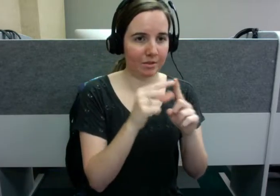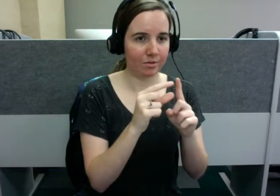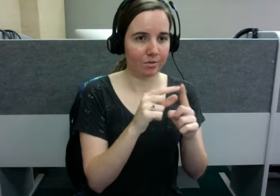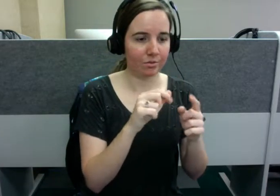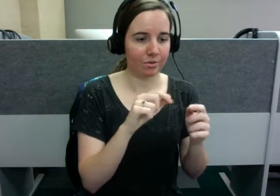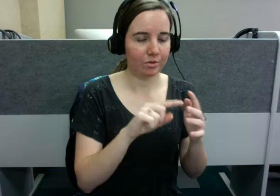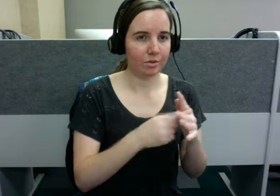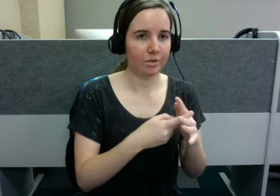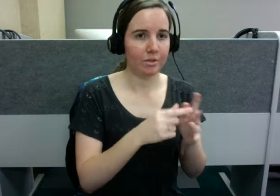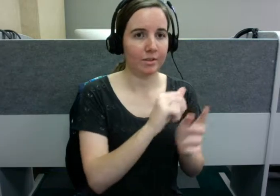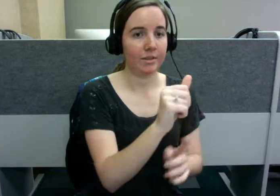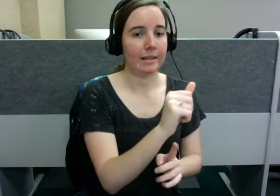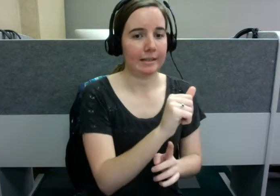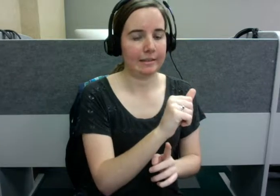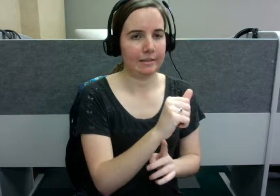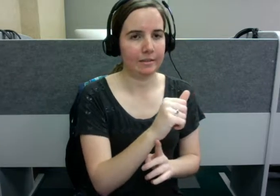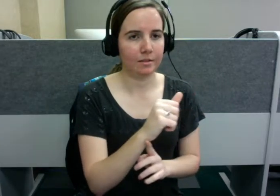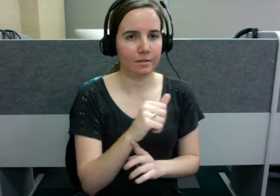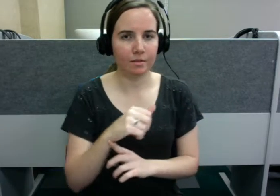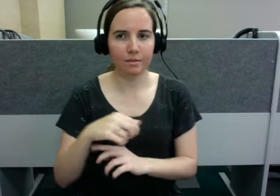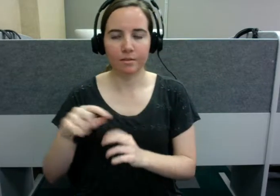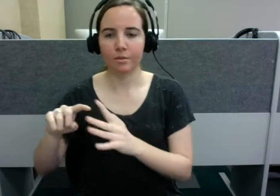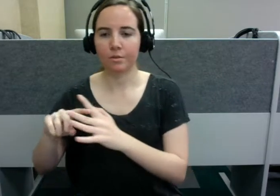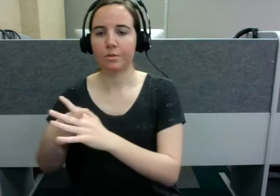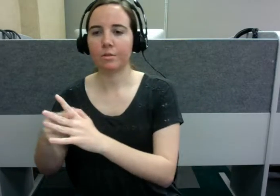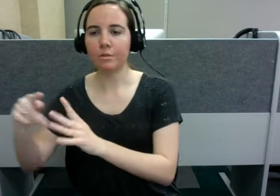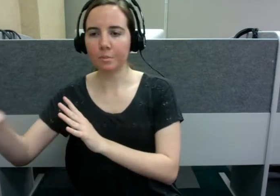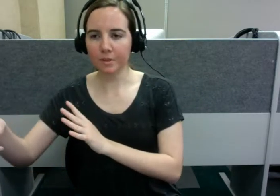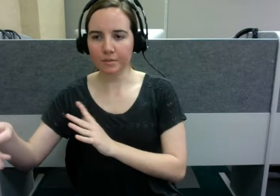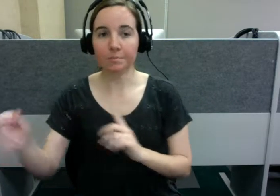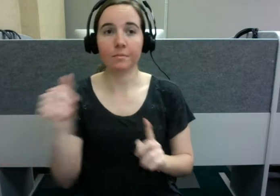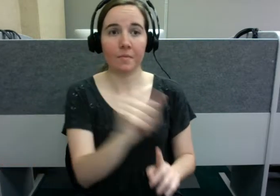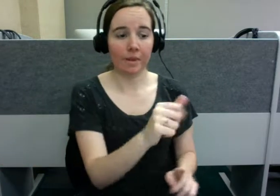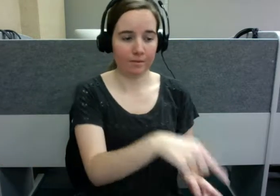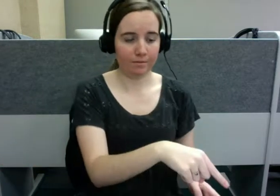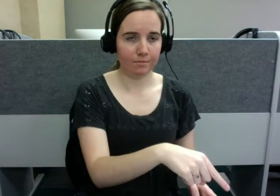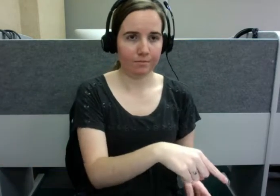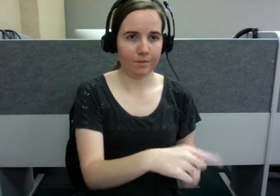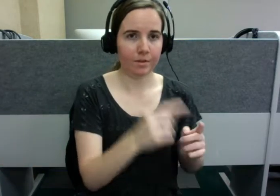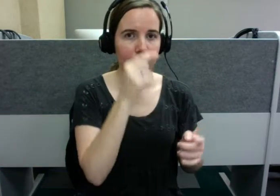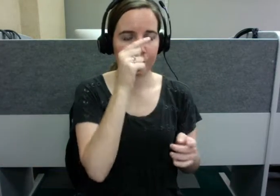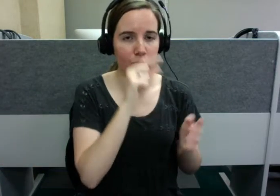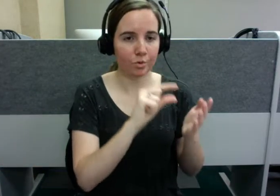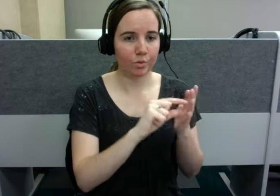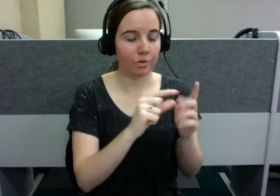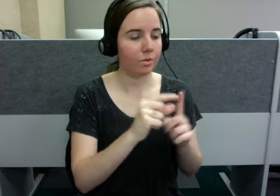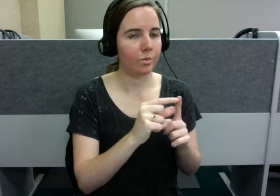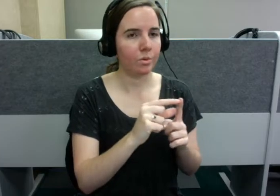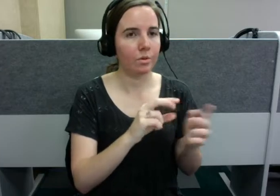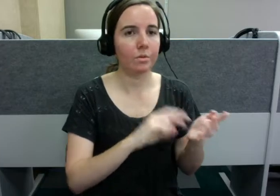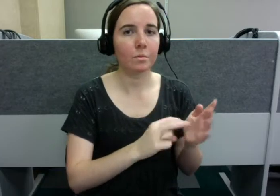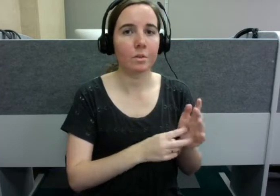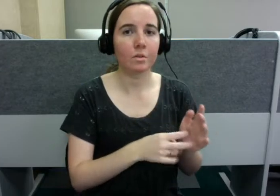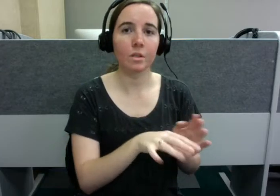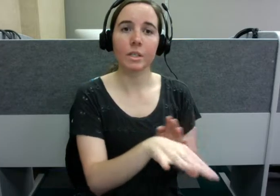peripeteia. Anagnorisis and peripeteia. Anagnorisis is the Greek word for